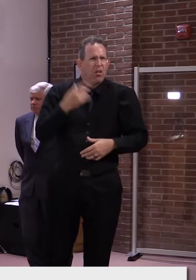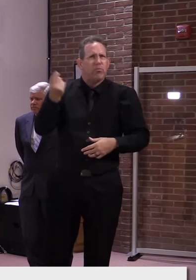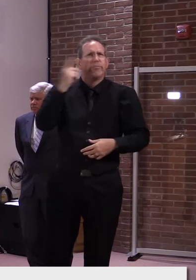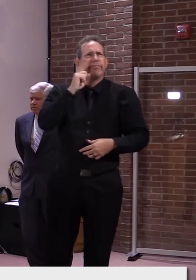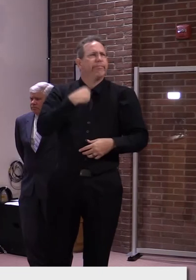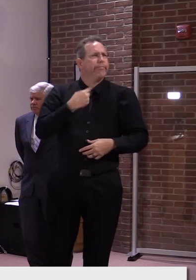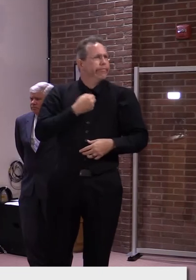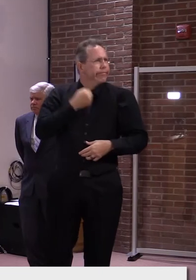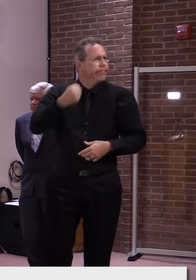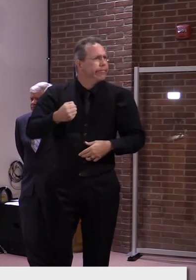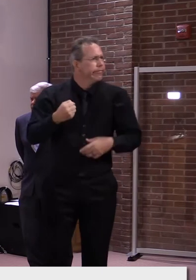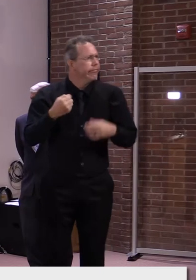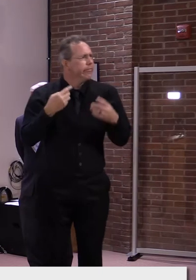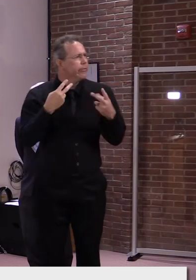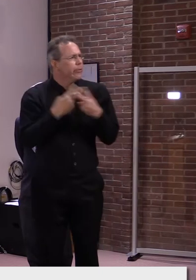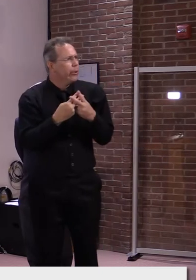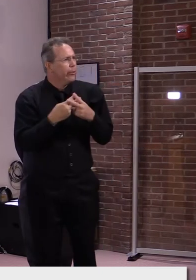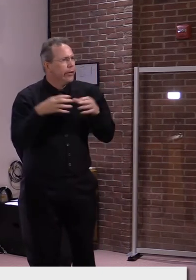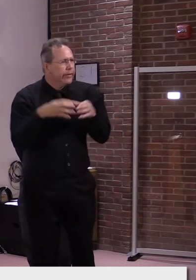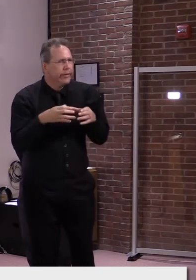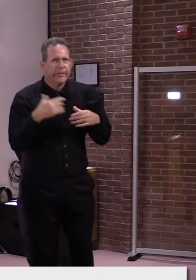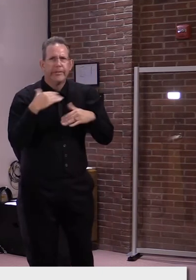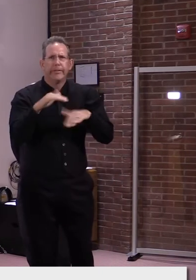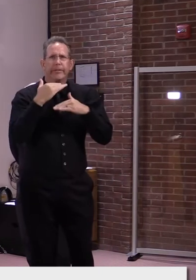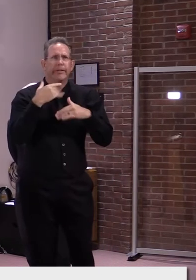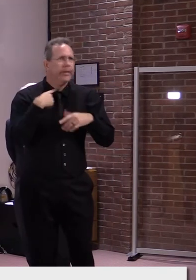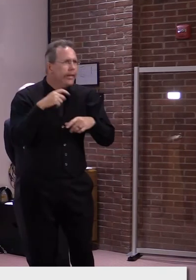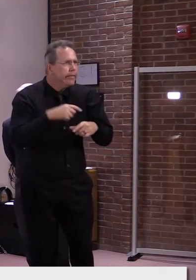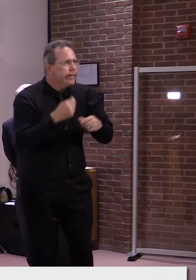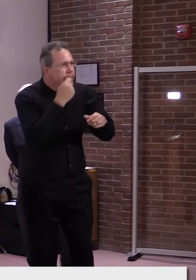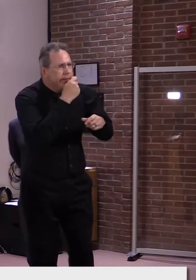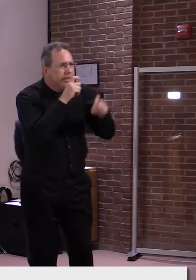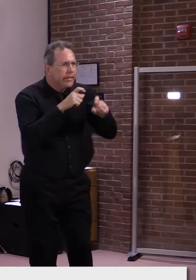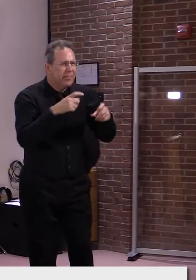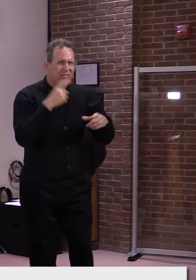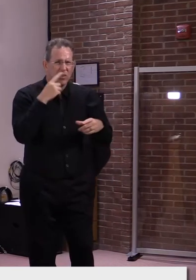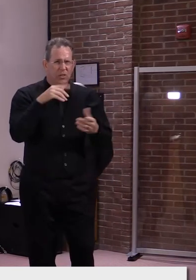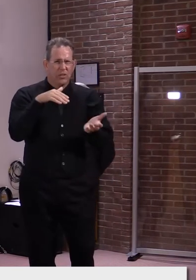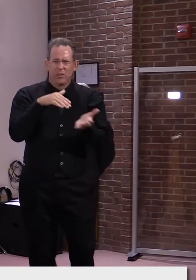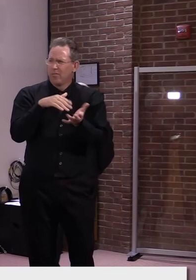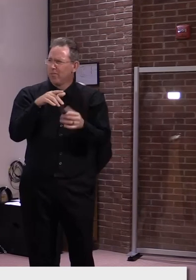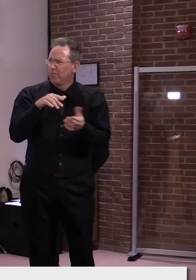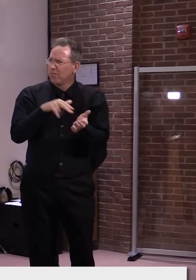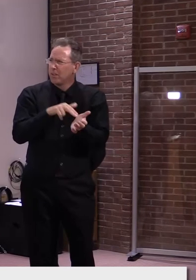why these restrictions are still needed for people that are fully vaccinated.